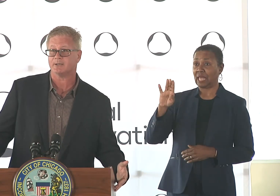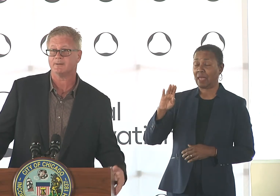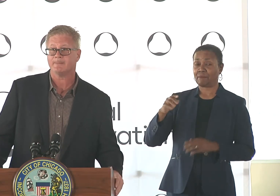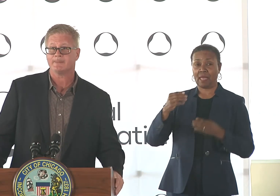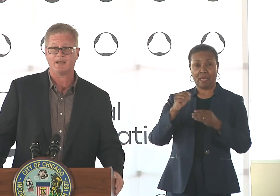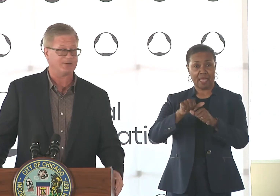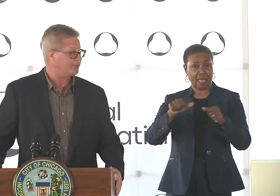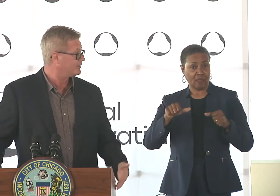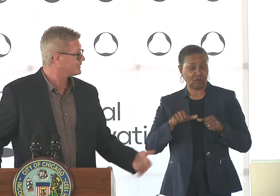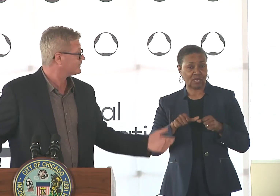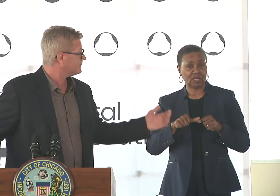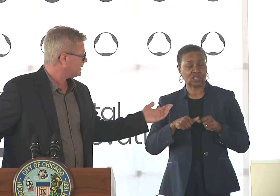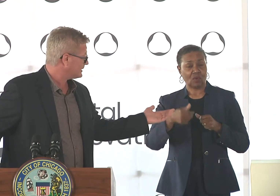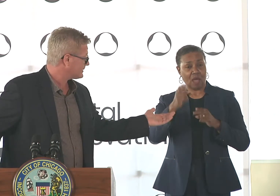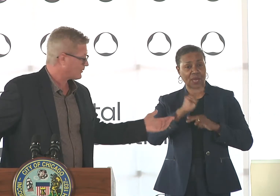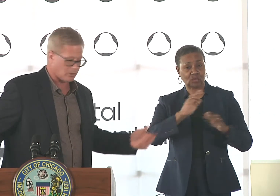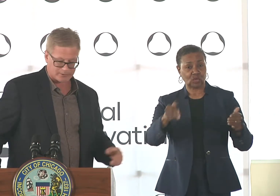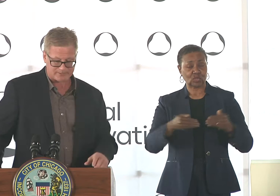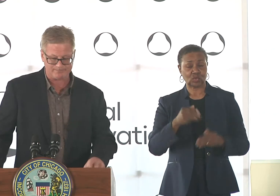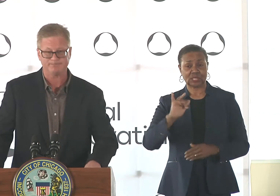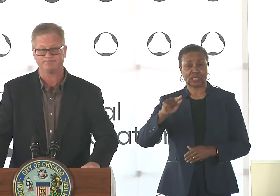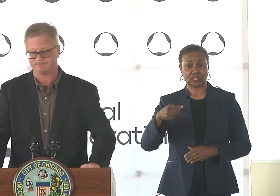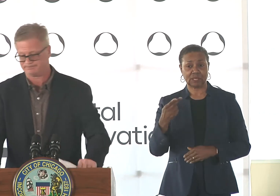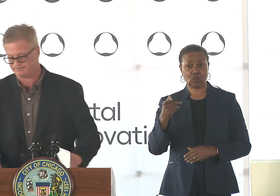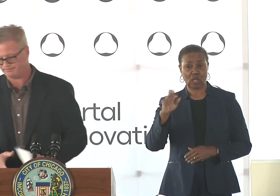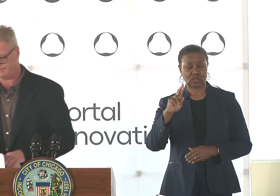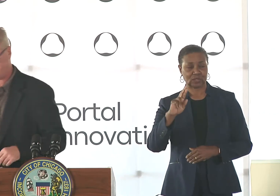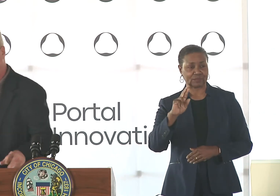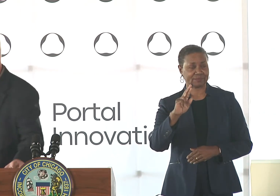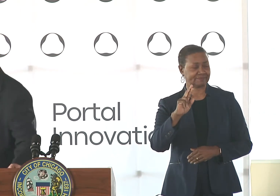great honor, I'm going to introduce Elizabeth Walter.